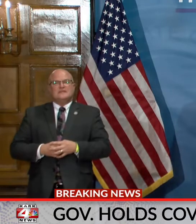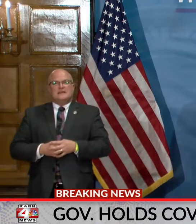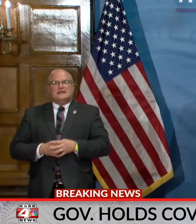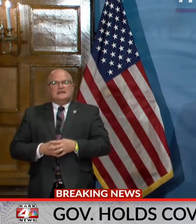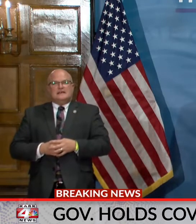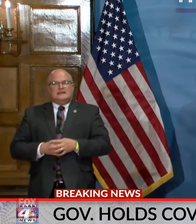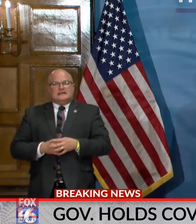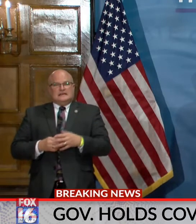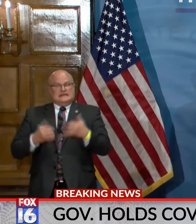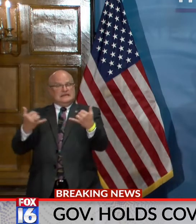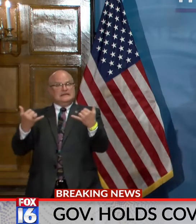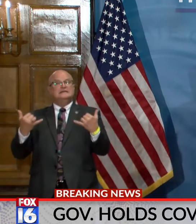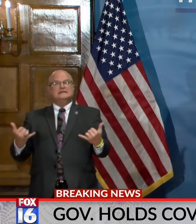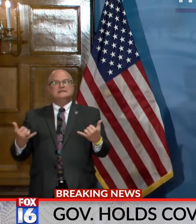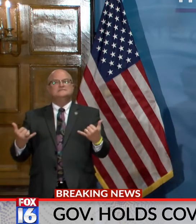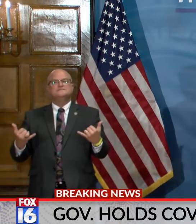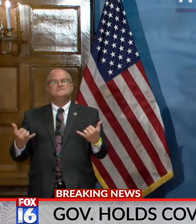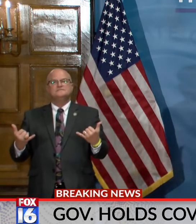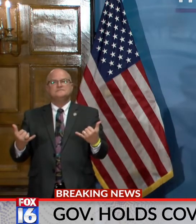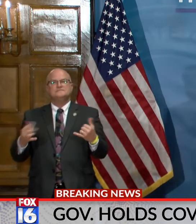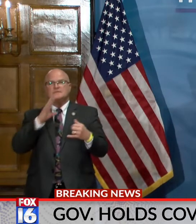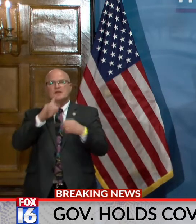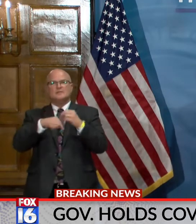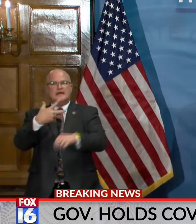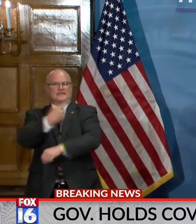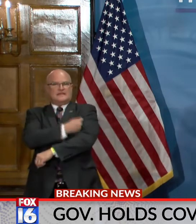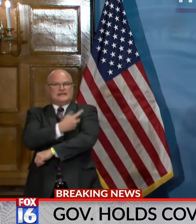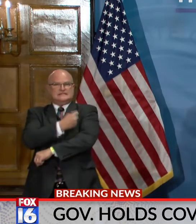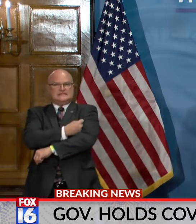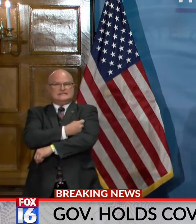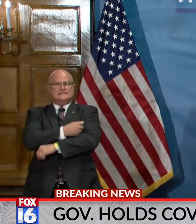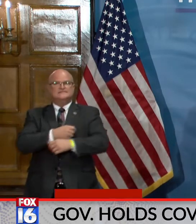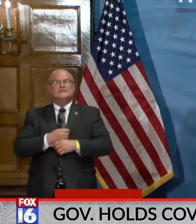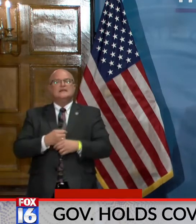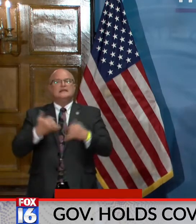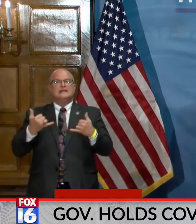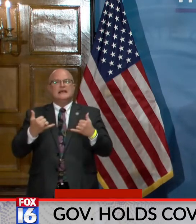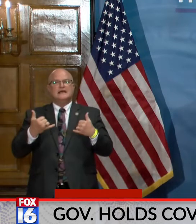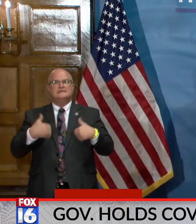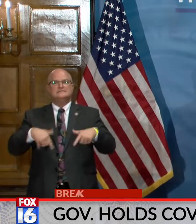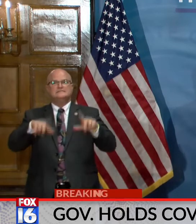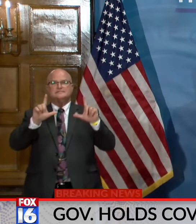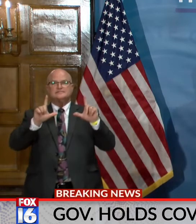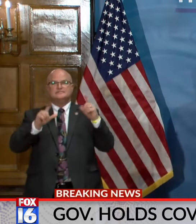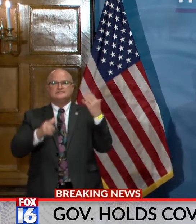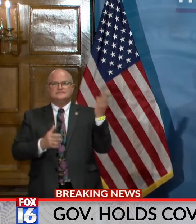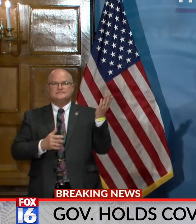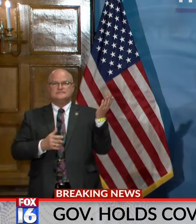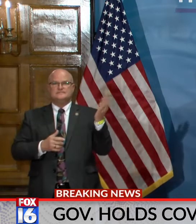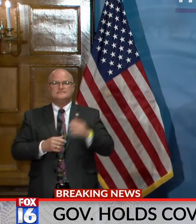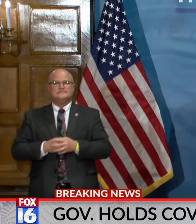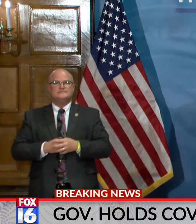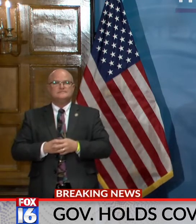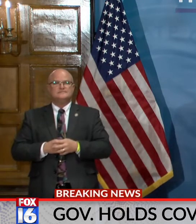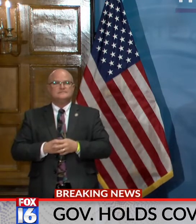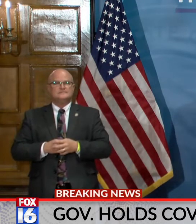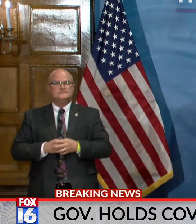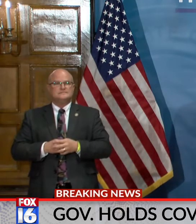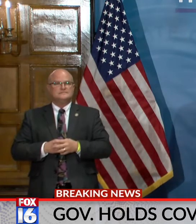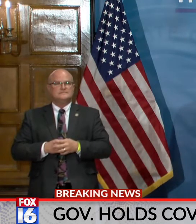me first go to vaccines, and if we can put up the first graphic that